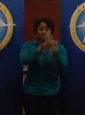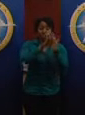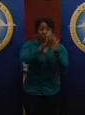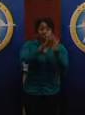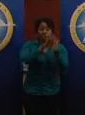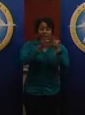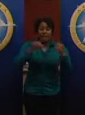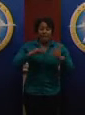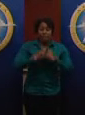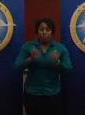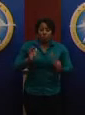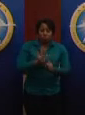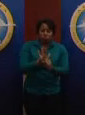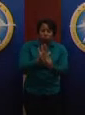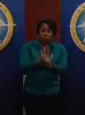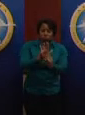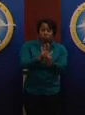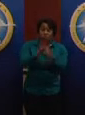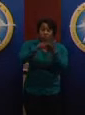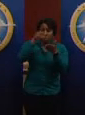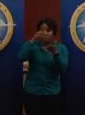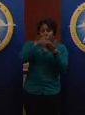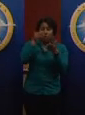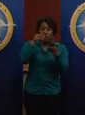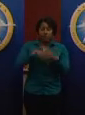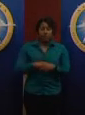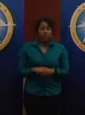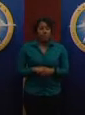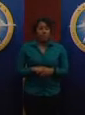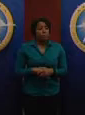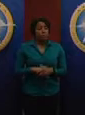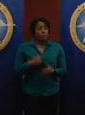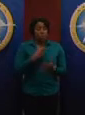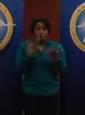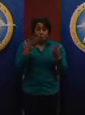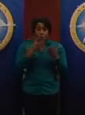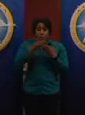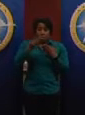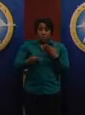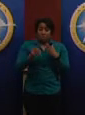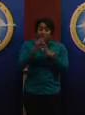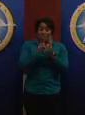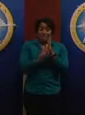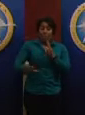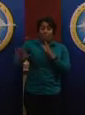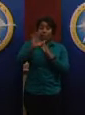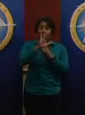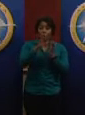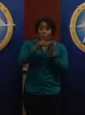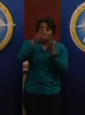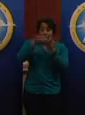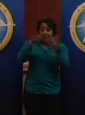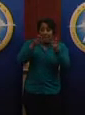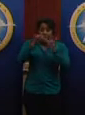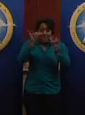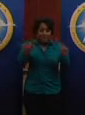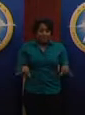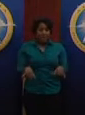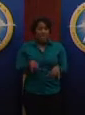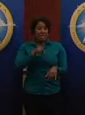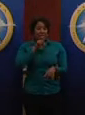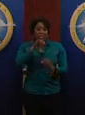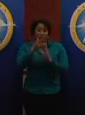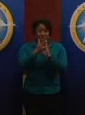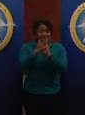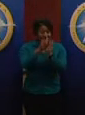21st century. We've purchased already a statewide learning management system. It's very technical. Everybody outside the